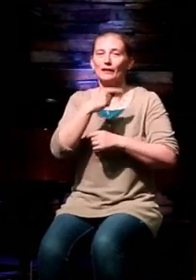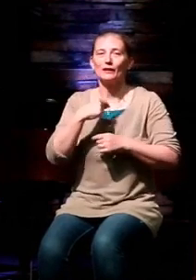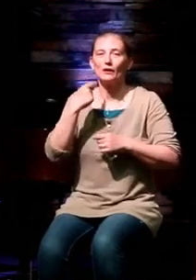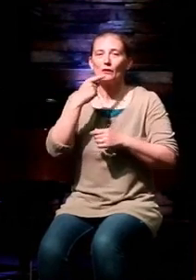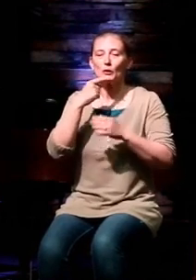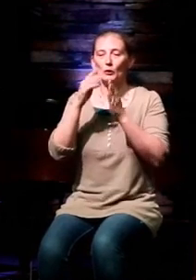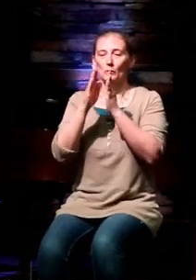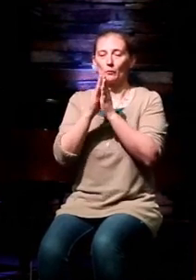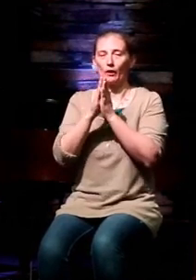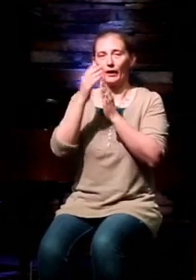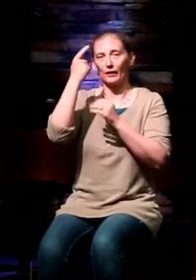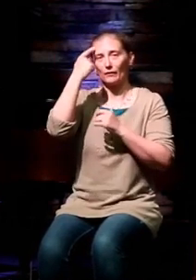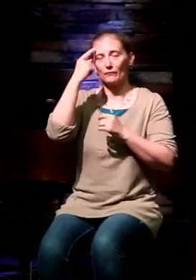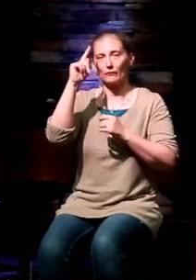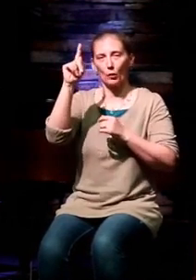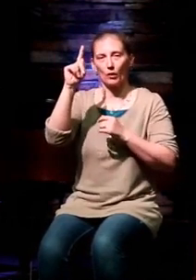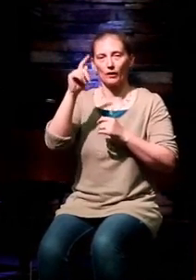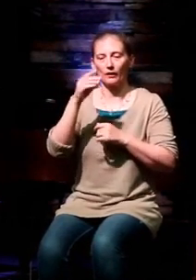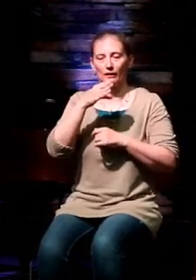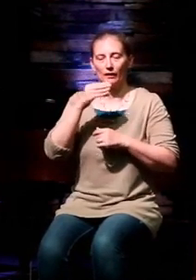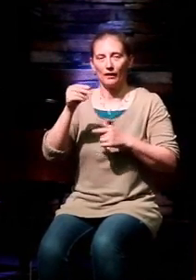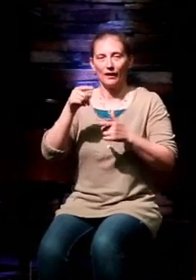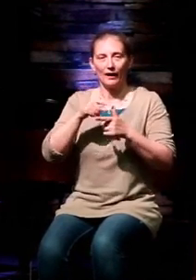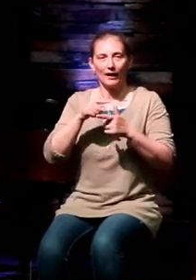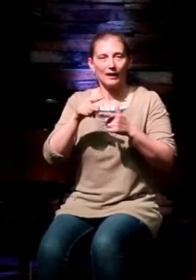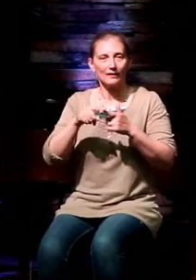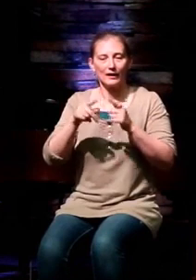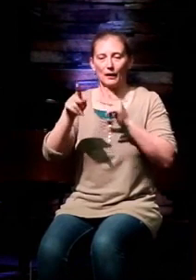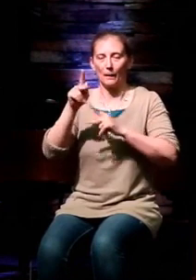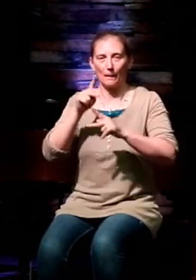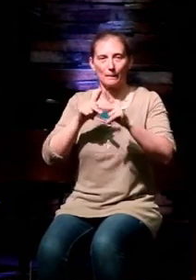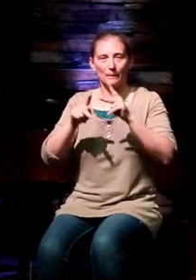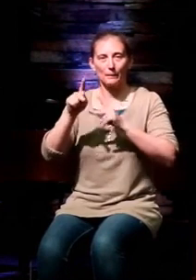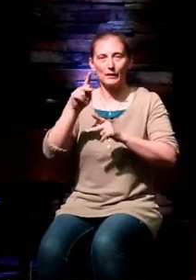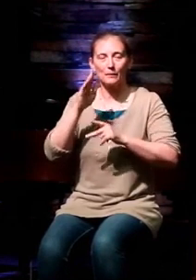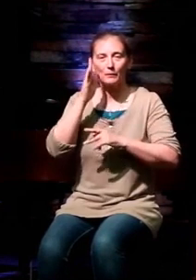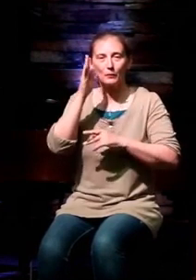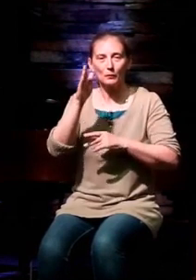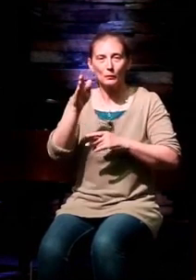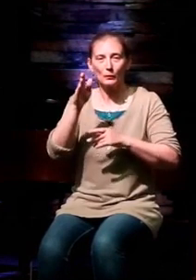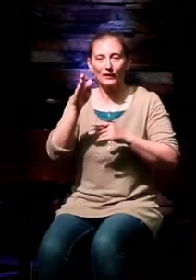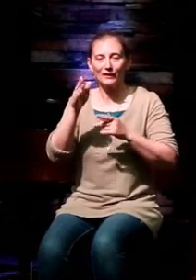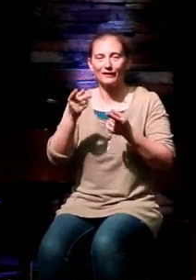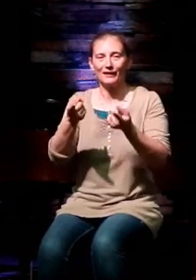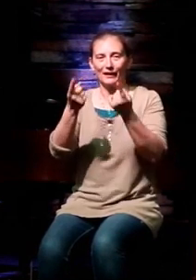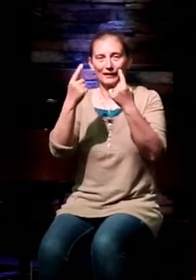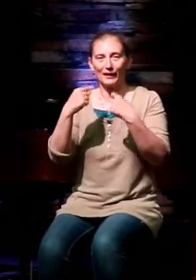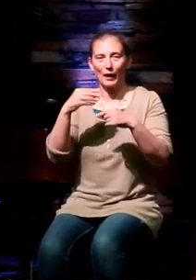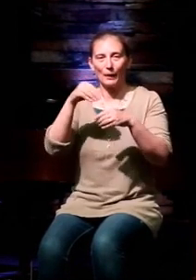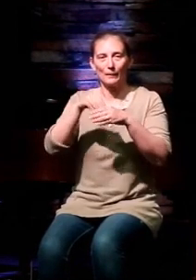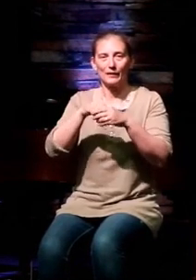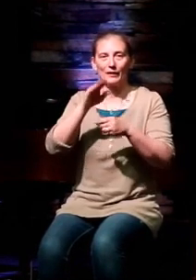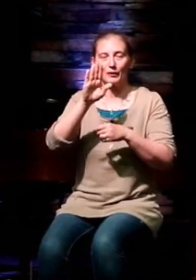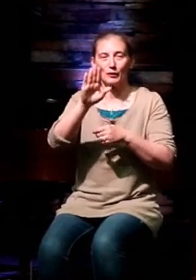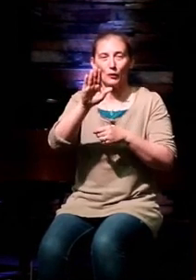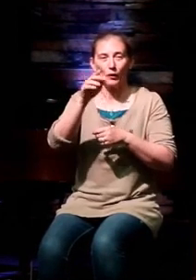pop into your brain. Suddenly we're praying for people for 15 minutes and it seems like a snap of a finger.